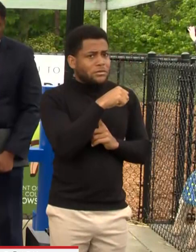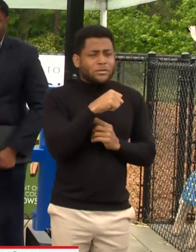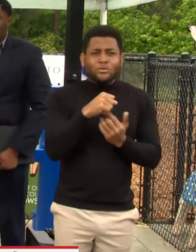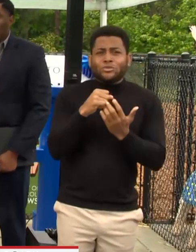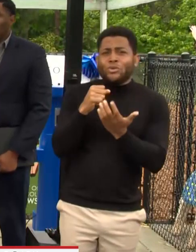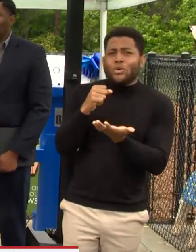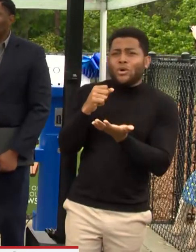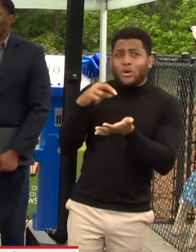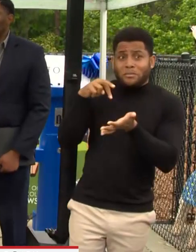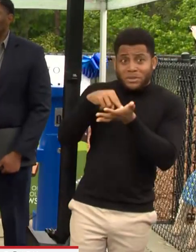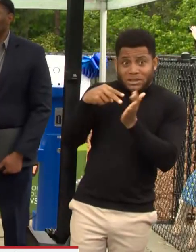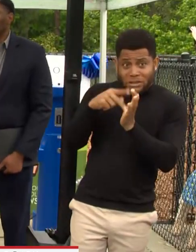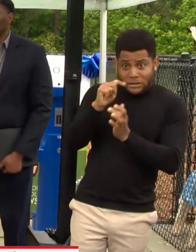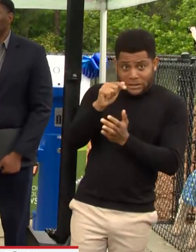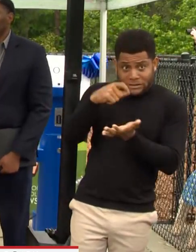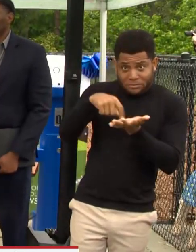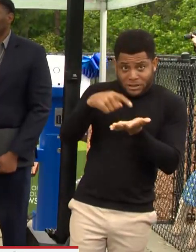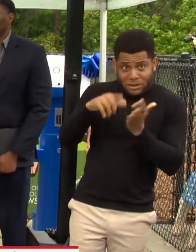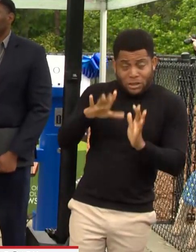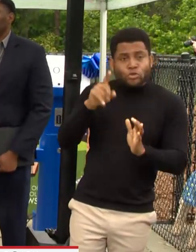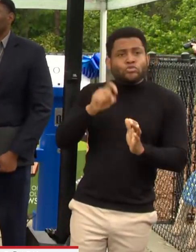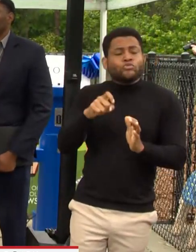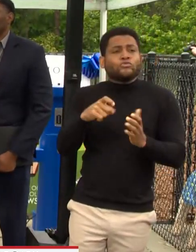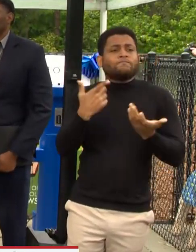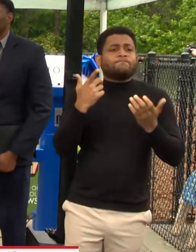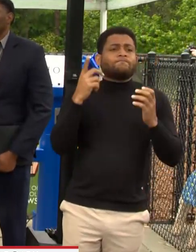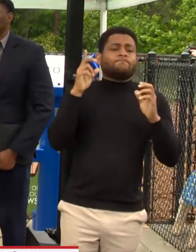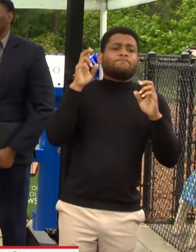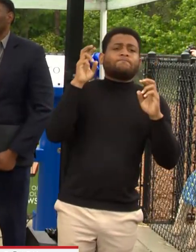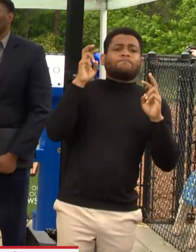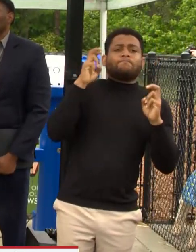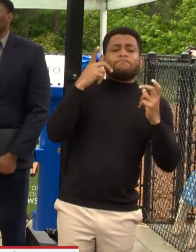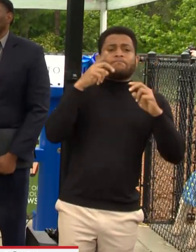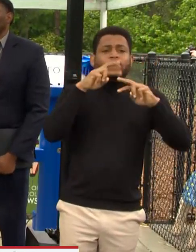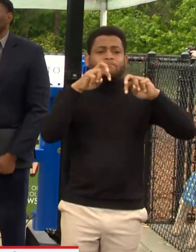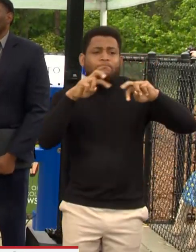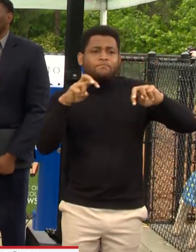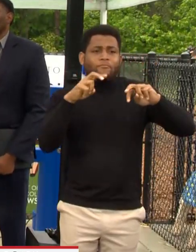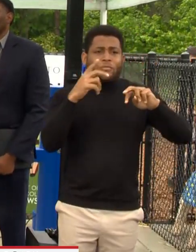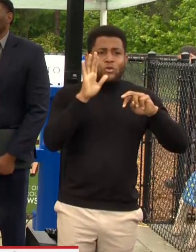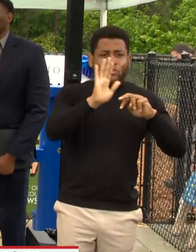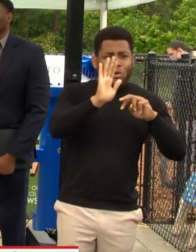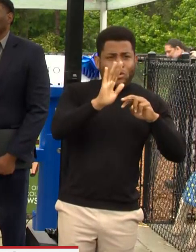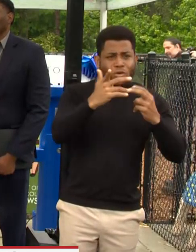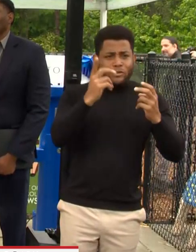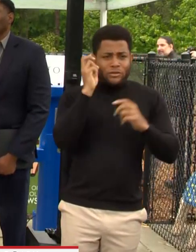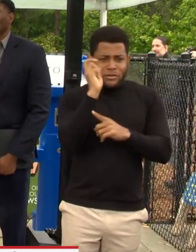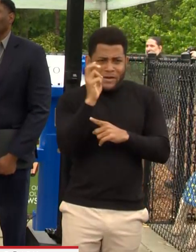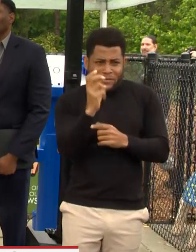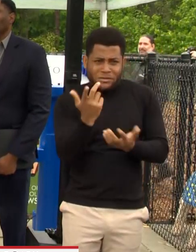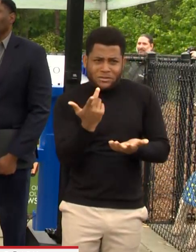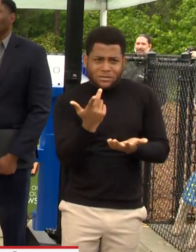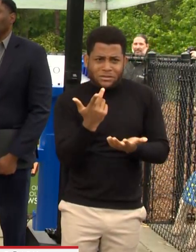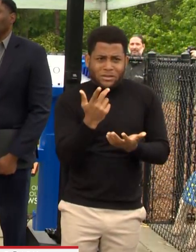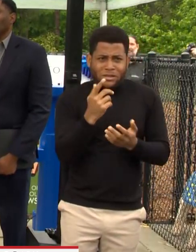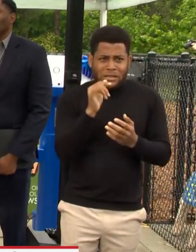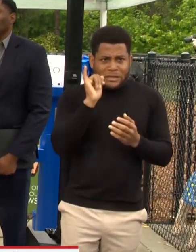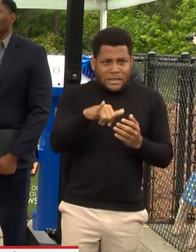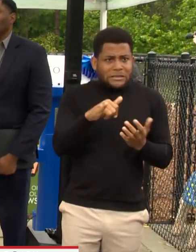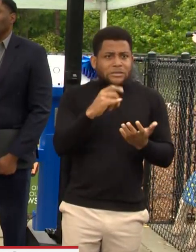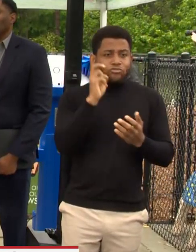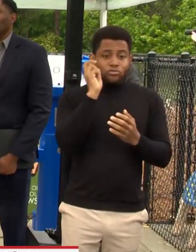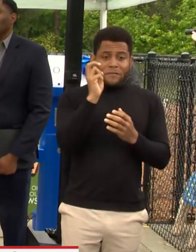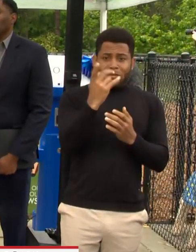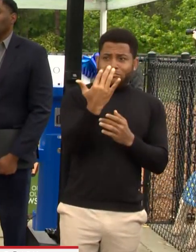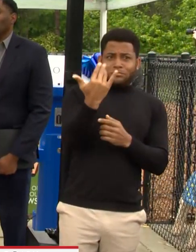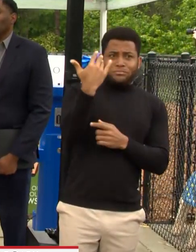travel? Why does it have to come out now? This was an April 13th trip. Why are we now here on May 10th just getting details when